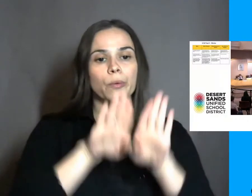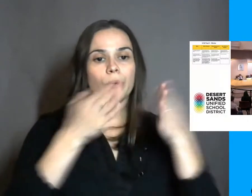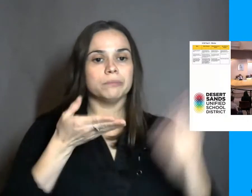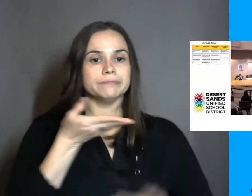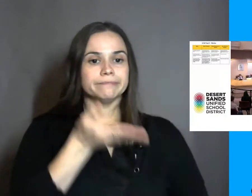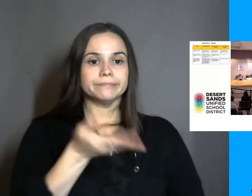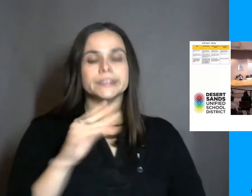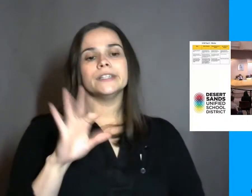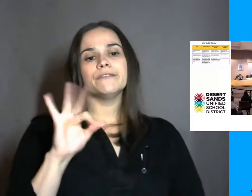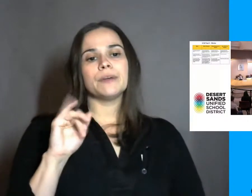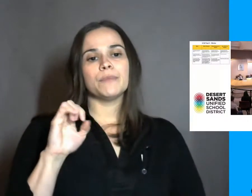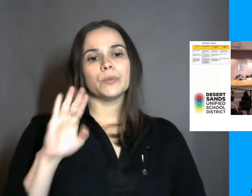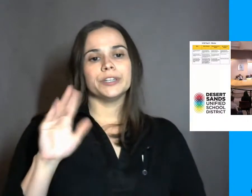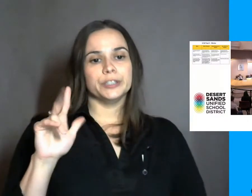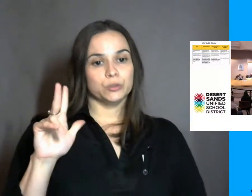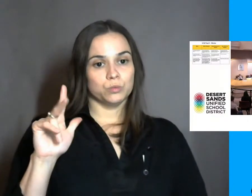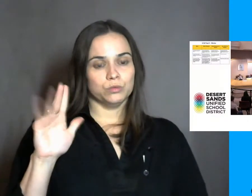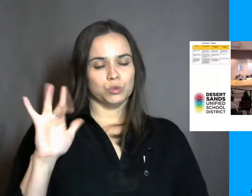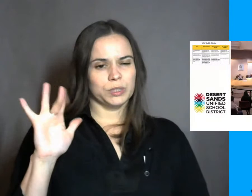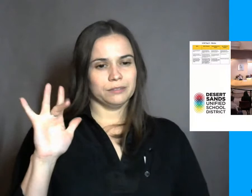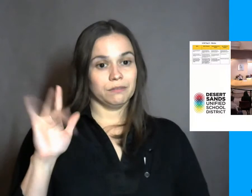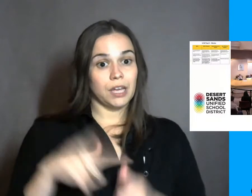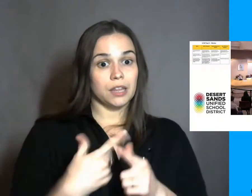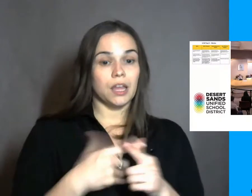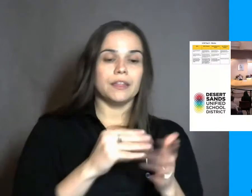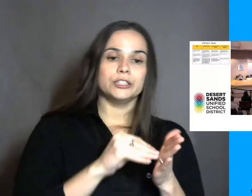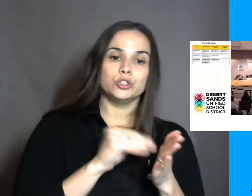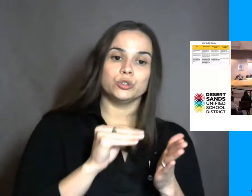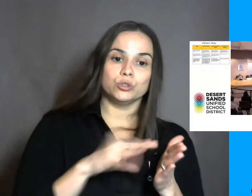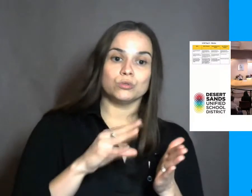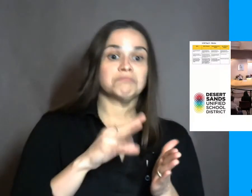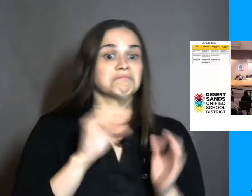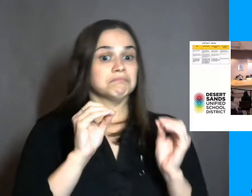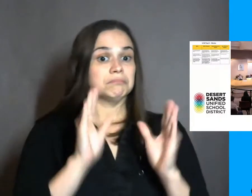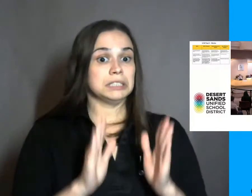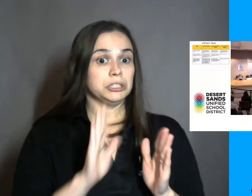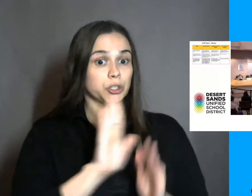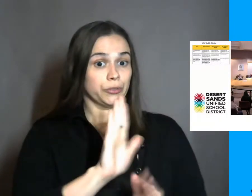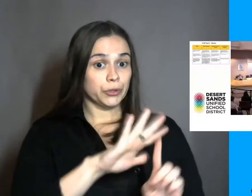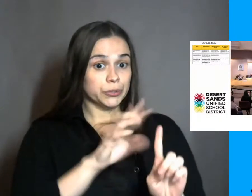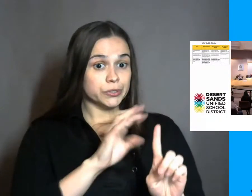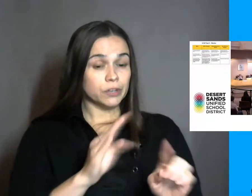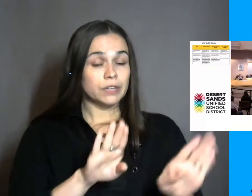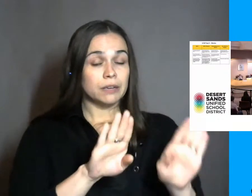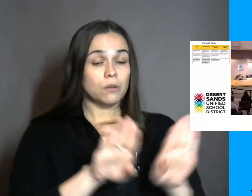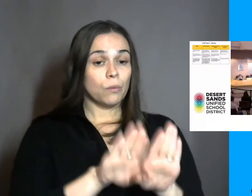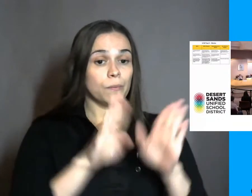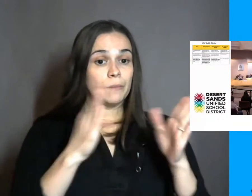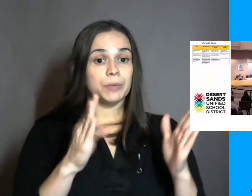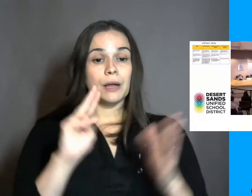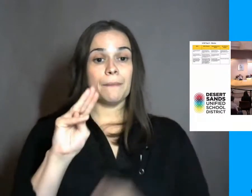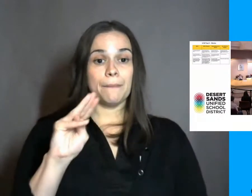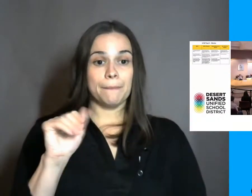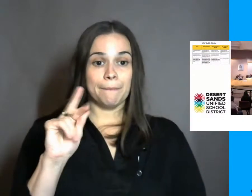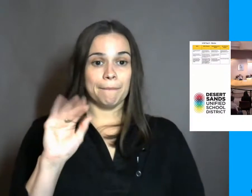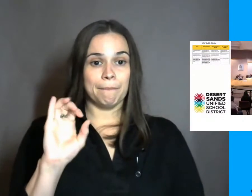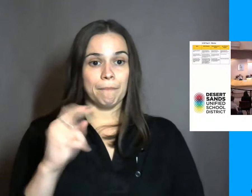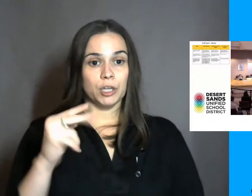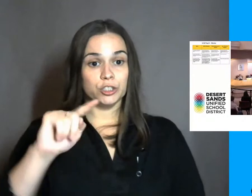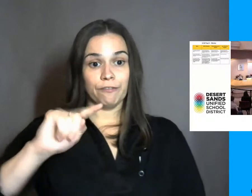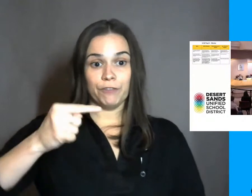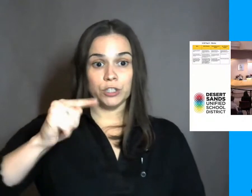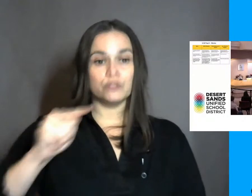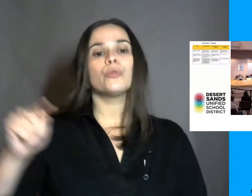25th. And our teacher, staff, and student panorama survey will be open from March 1st through the